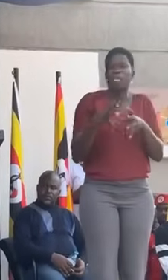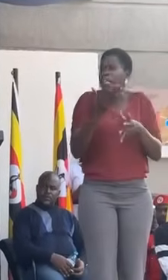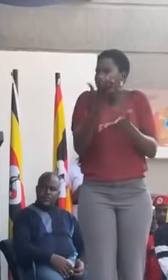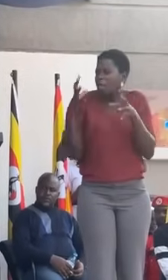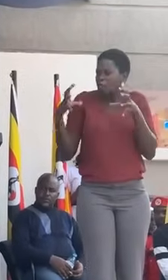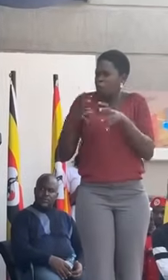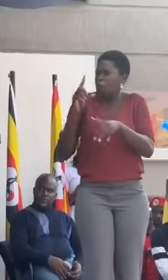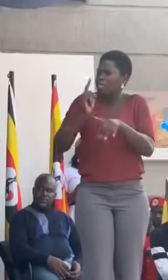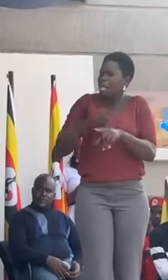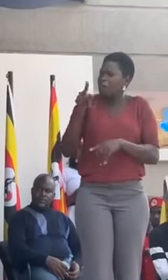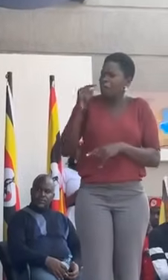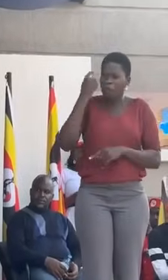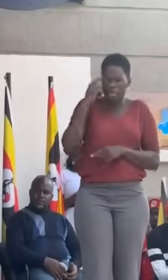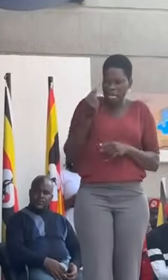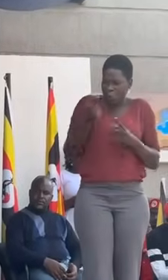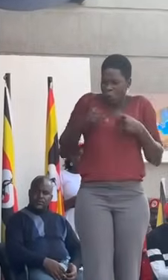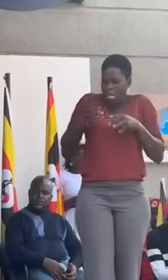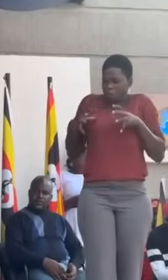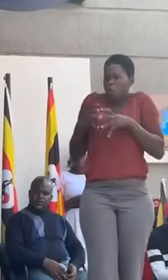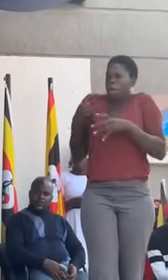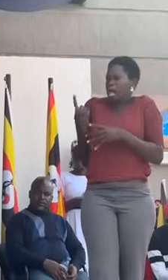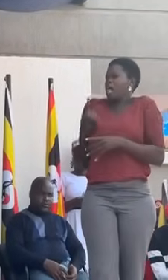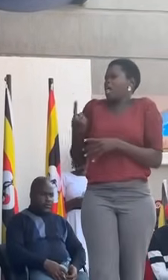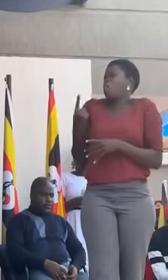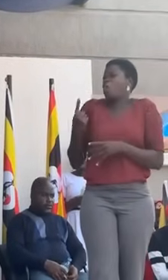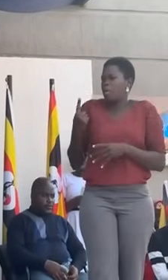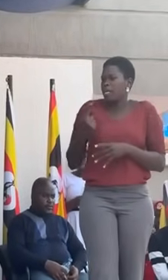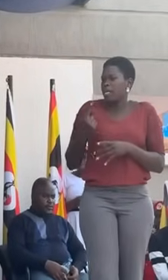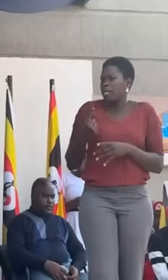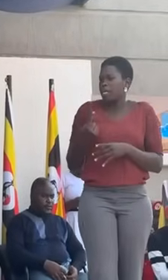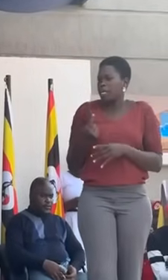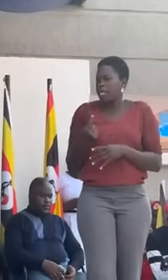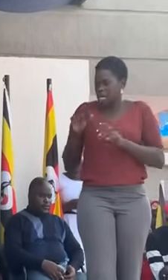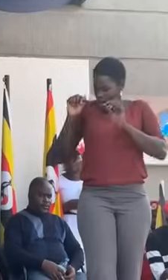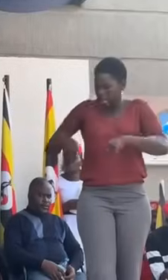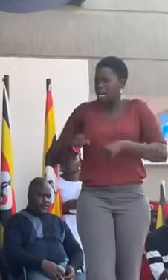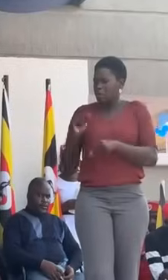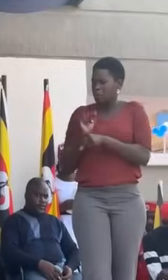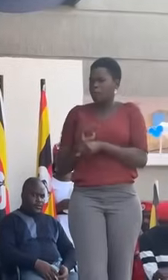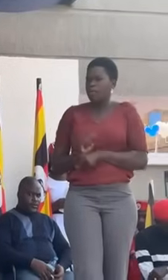Bechiro oza antichiso wakana choka choka. Wana munigina.